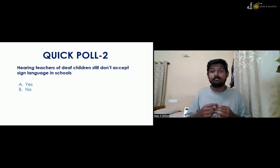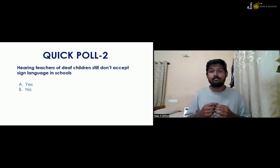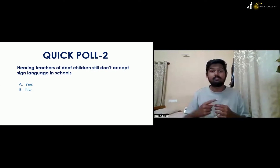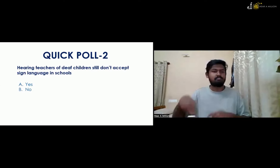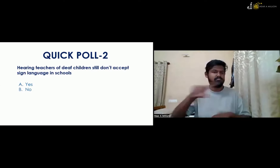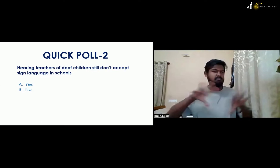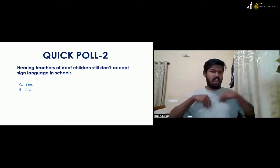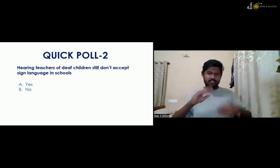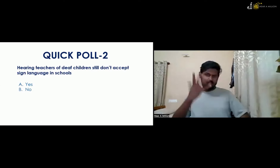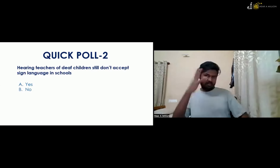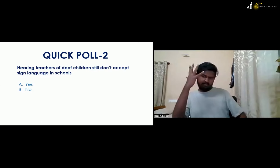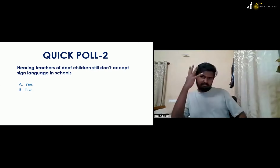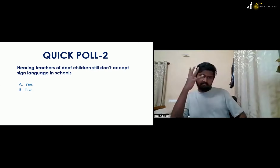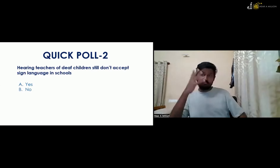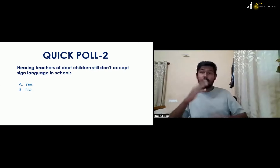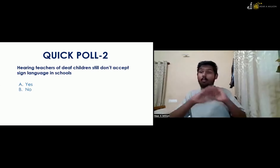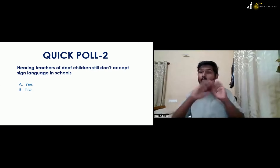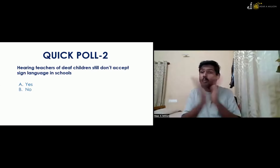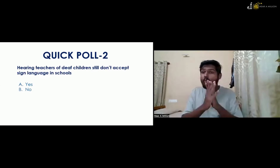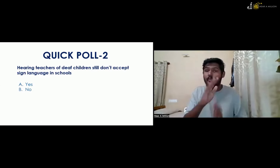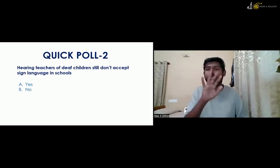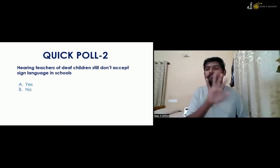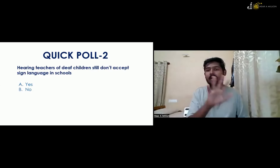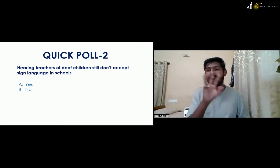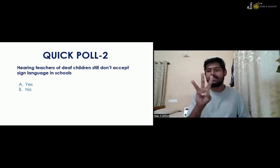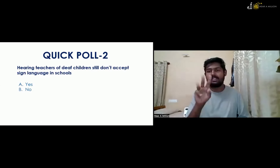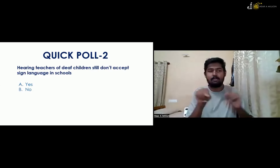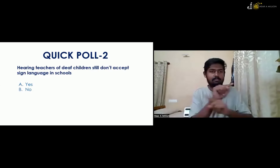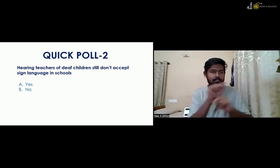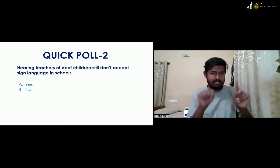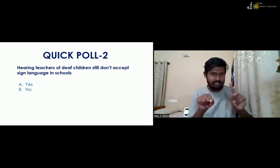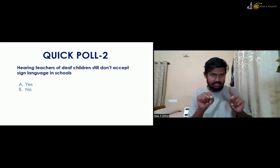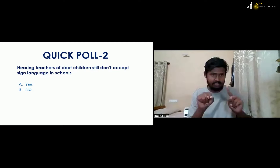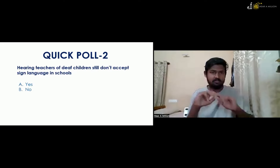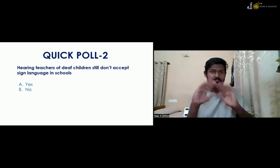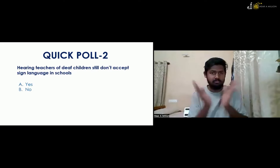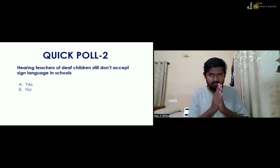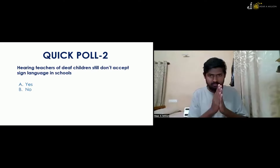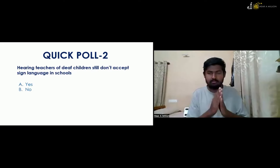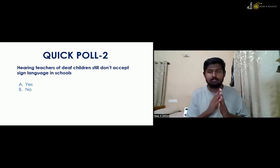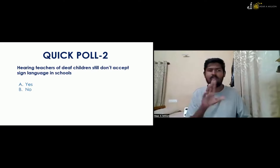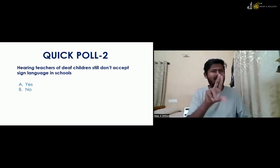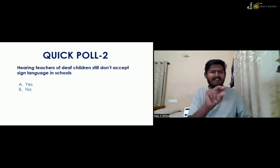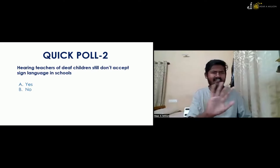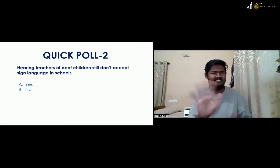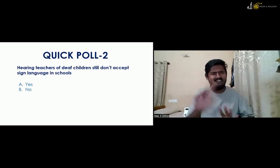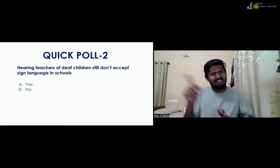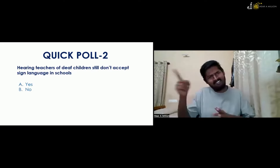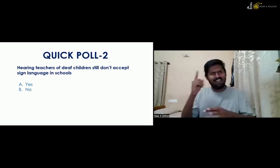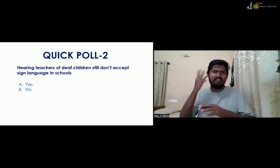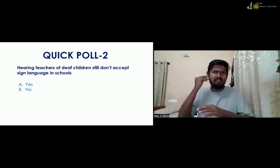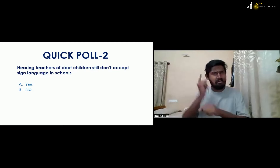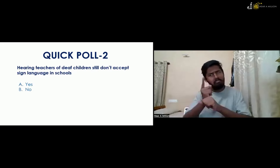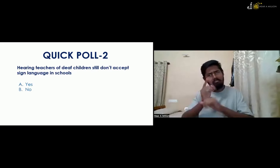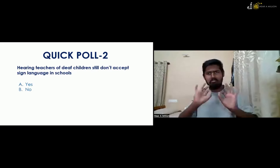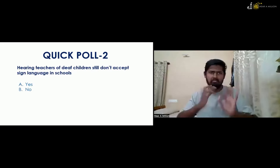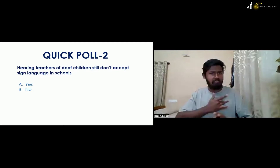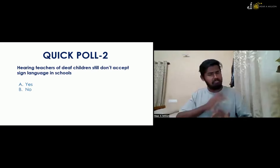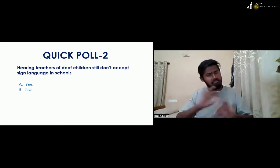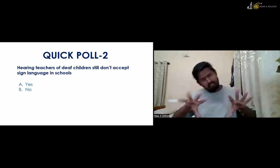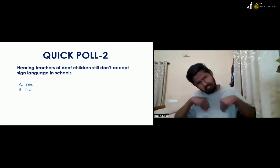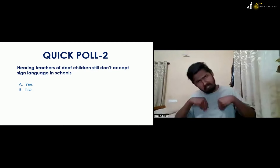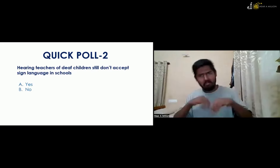So as you can see, the answers to the poll question, people have said 53% yes, the teachers are not